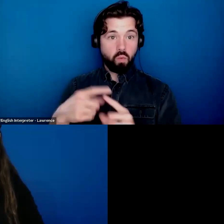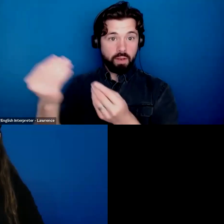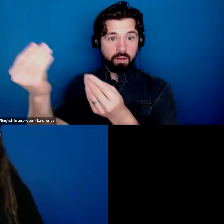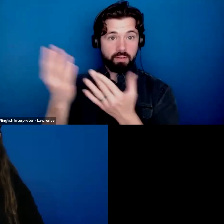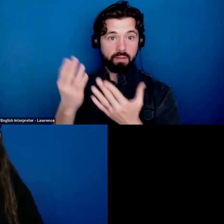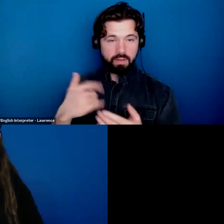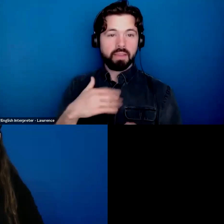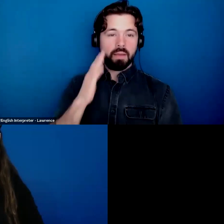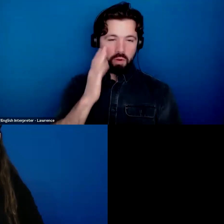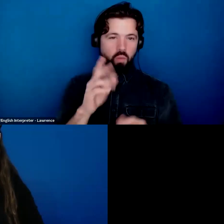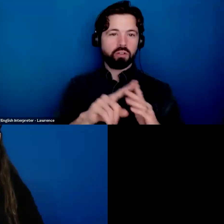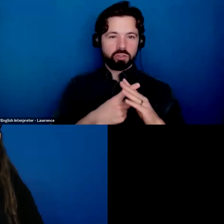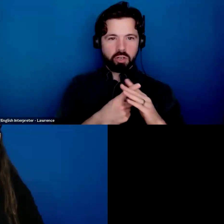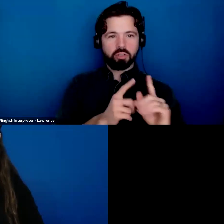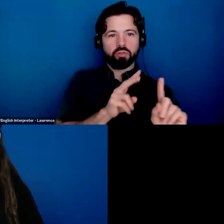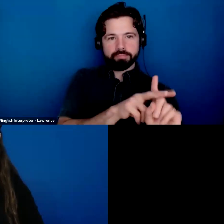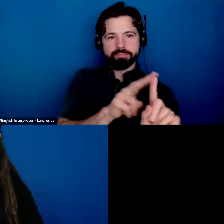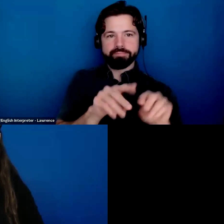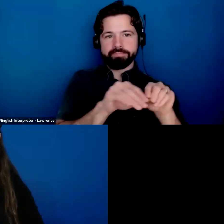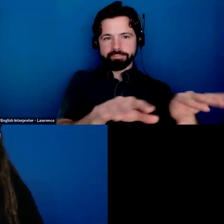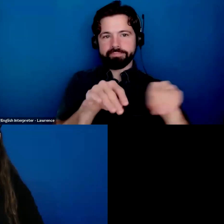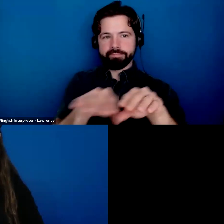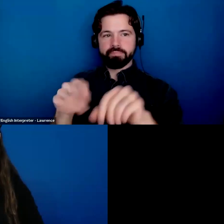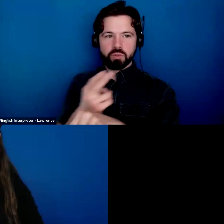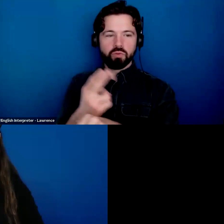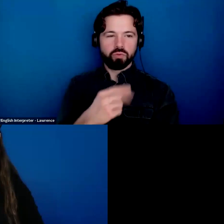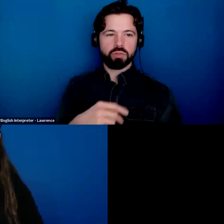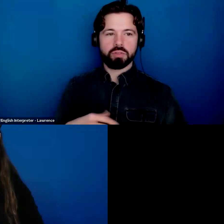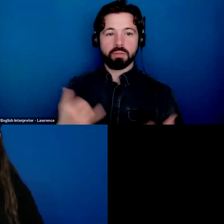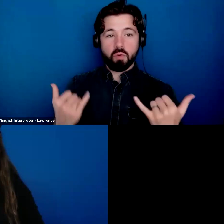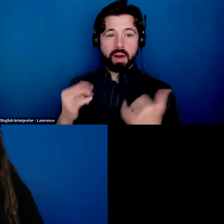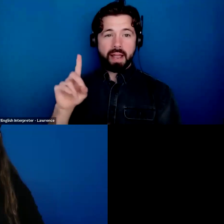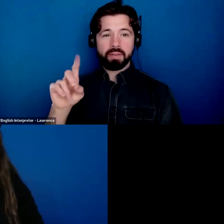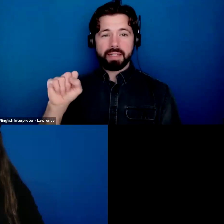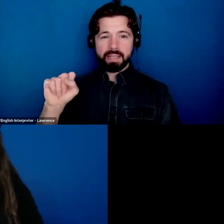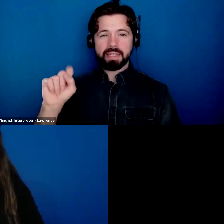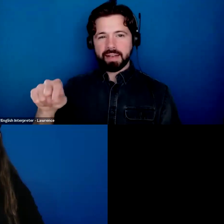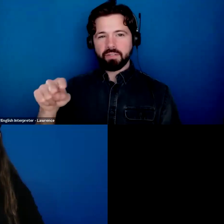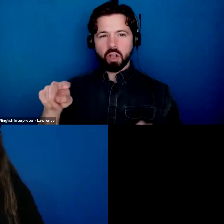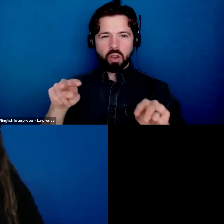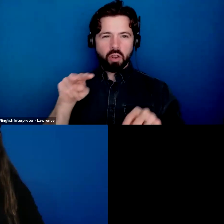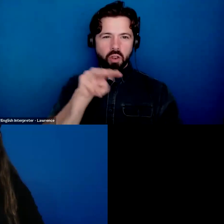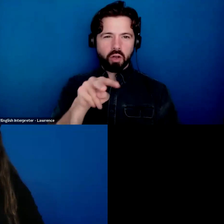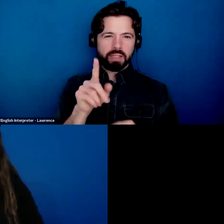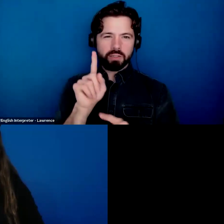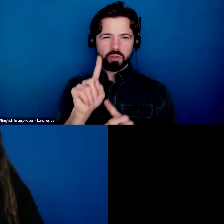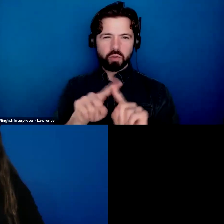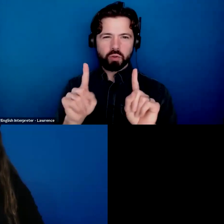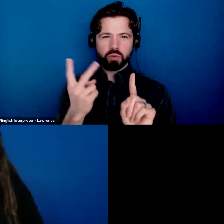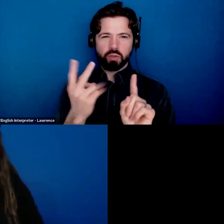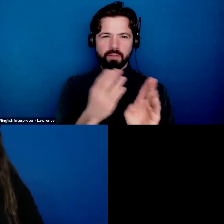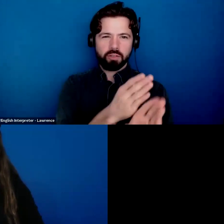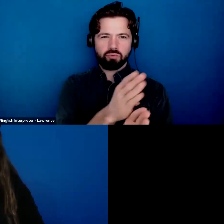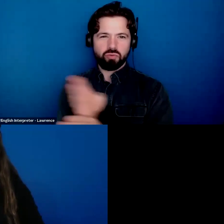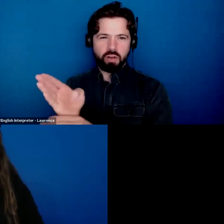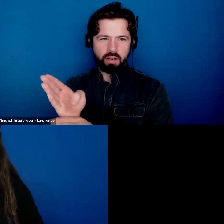it as directed there. What we discussed was that, in essence, DDS has to look at 2 tracks for this, which we heard about during the assembly hearings as well. They